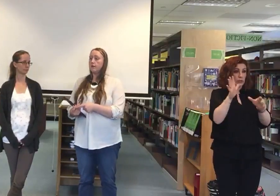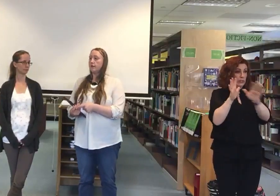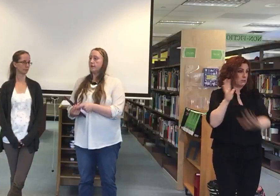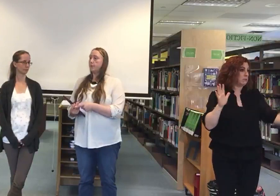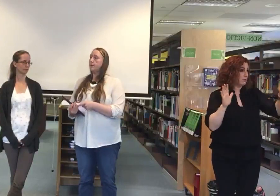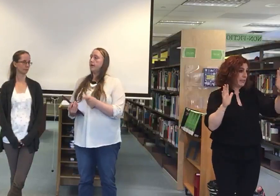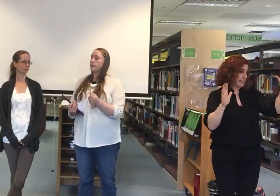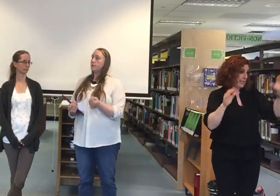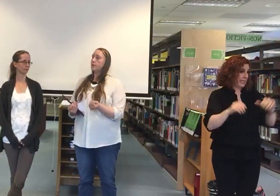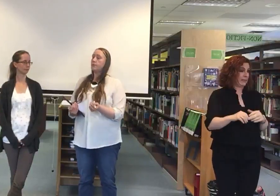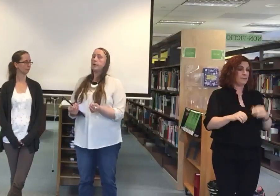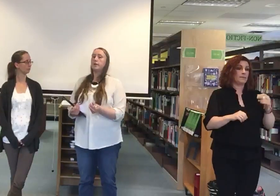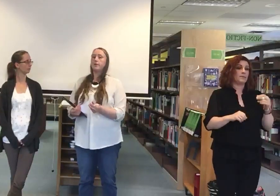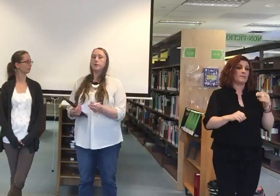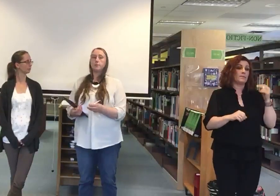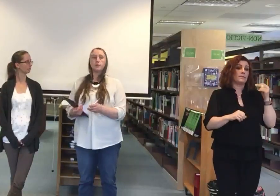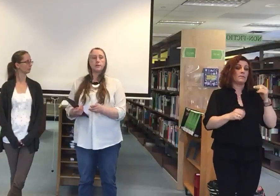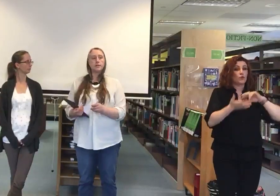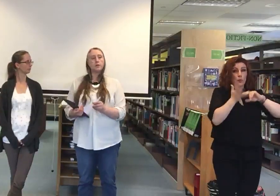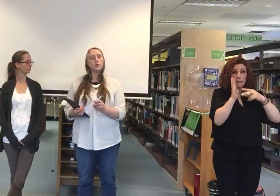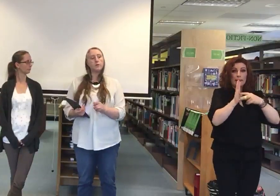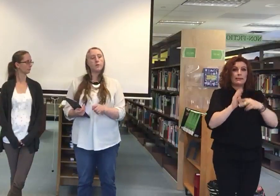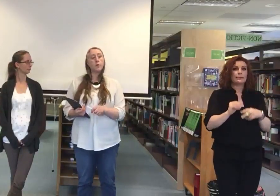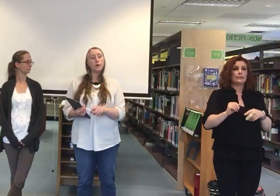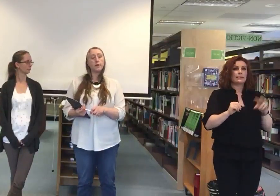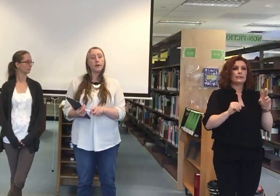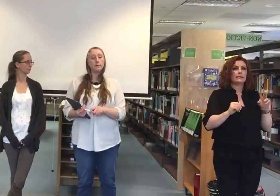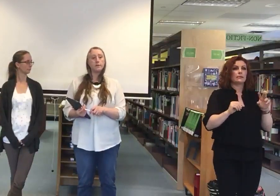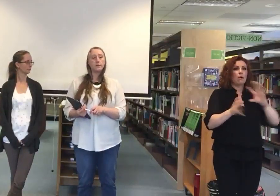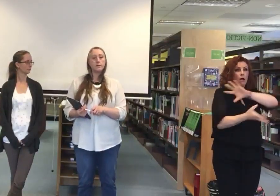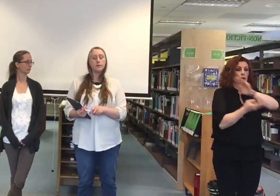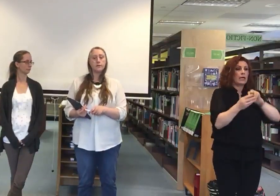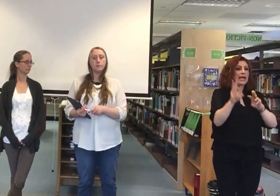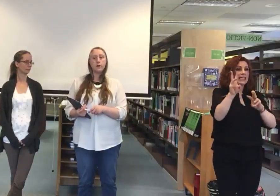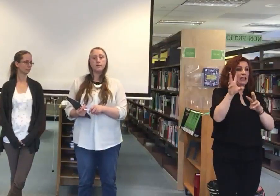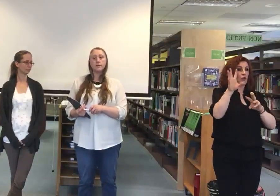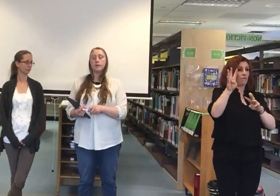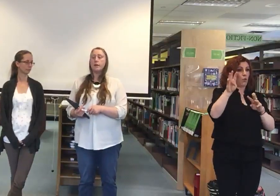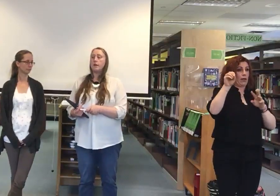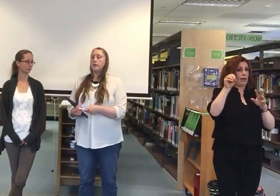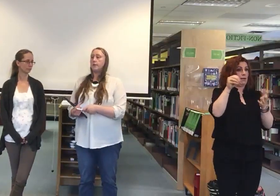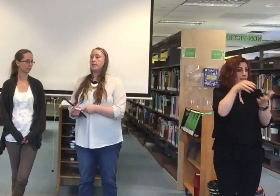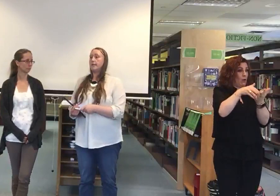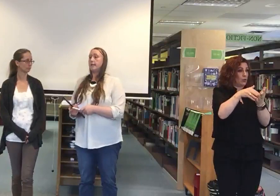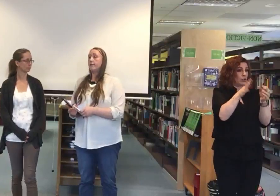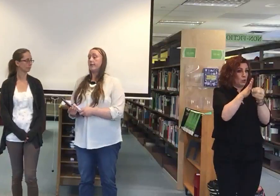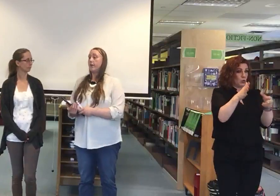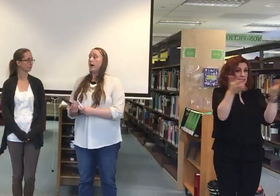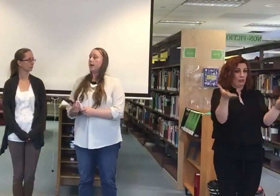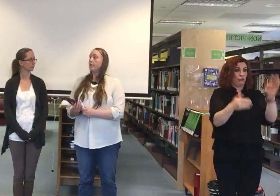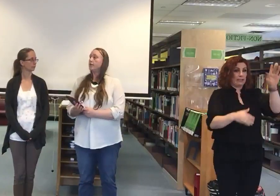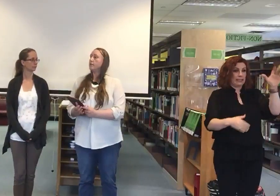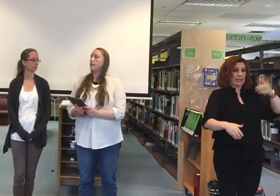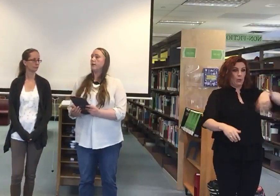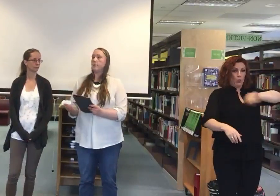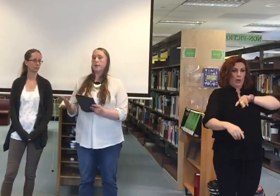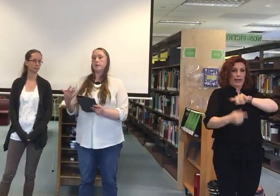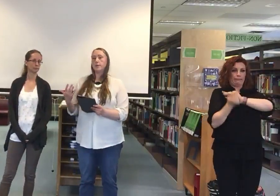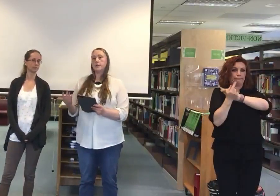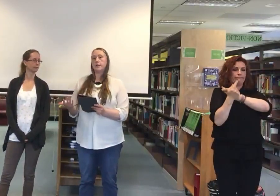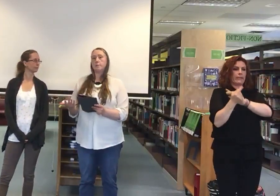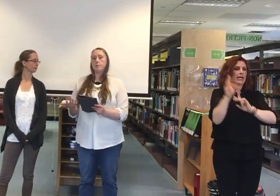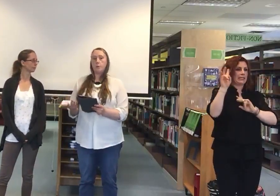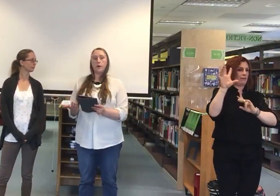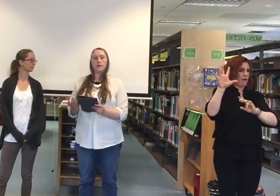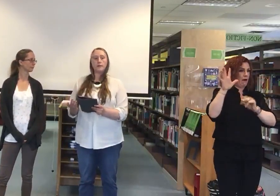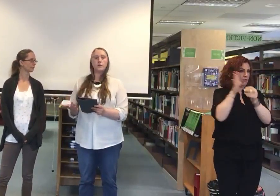the province. And to put that into perspective, there's about 640,000 students in the province. We see 75, so that means